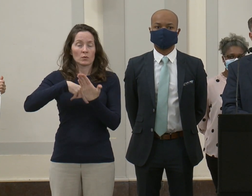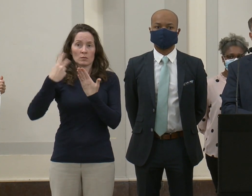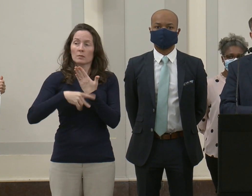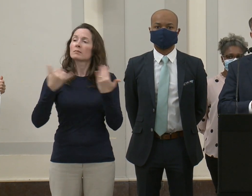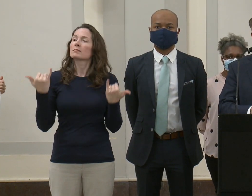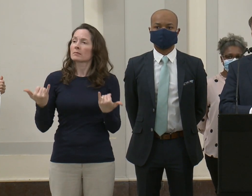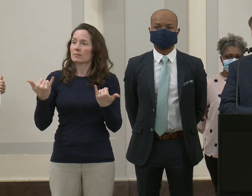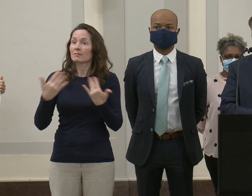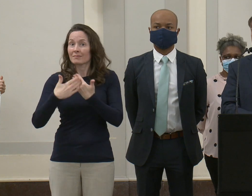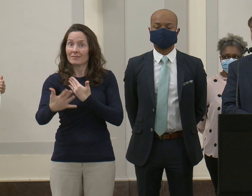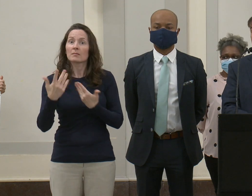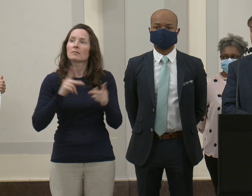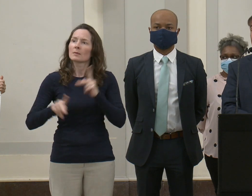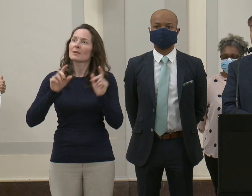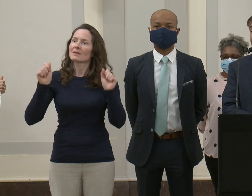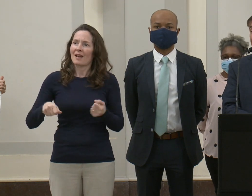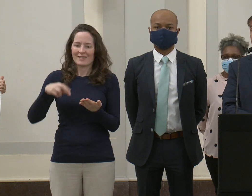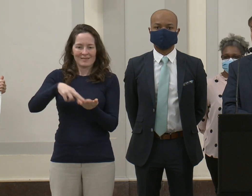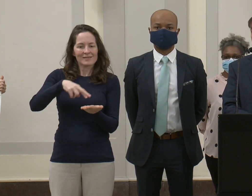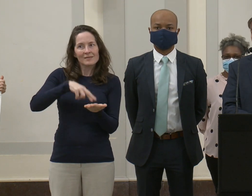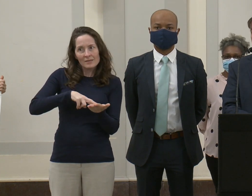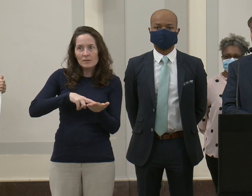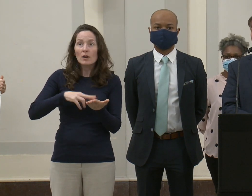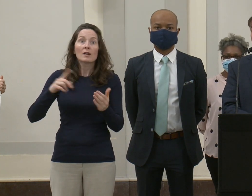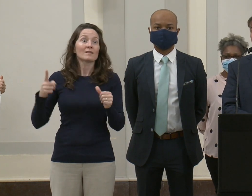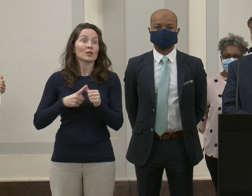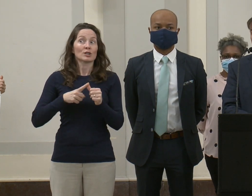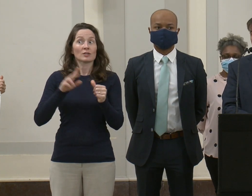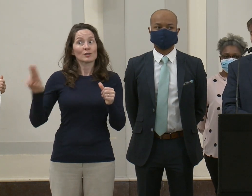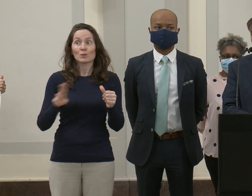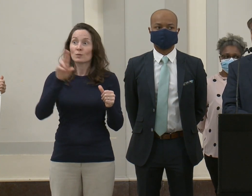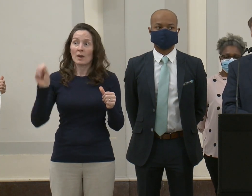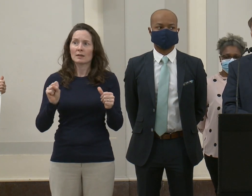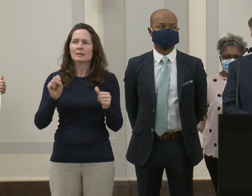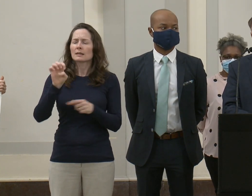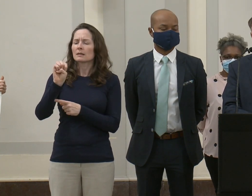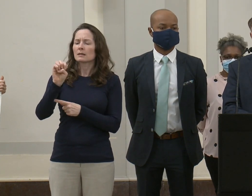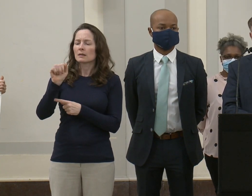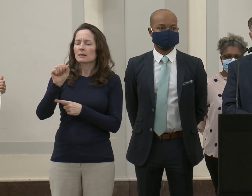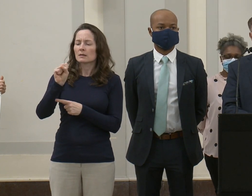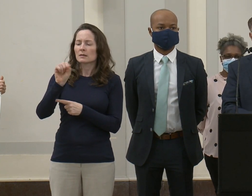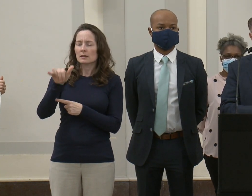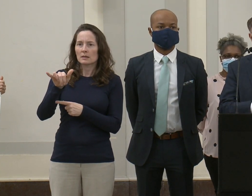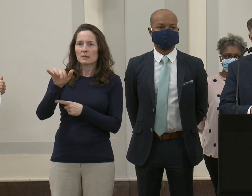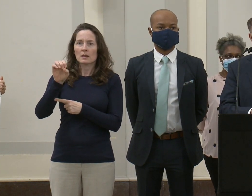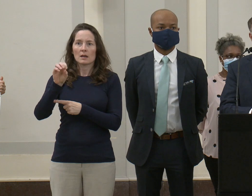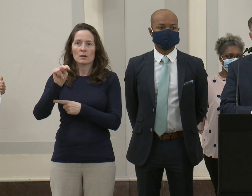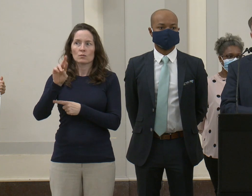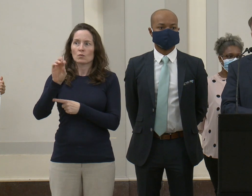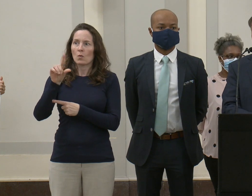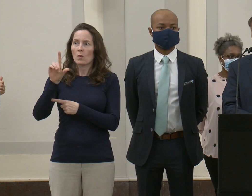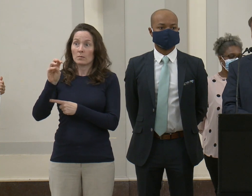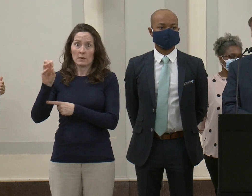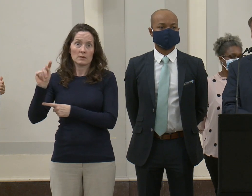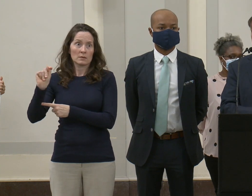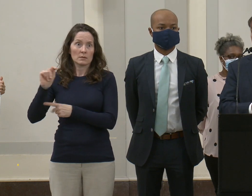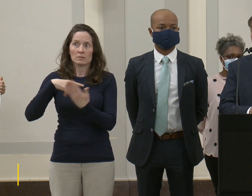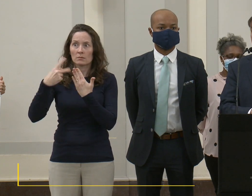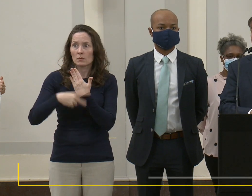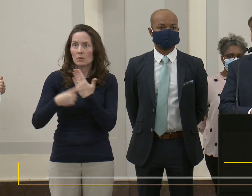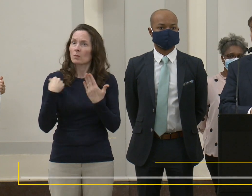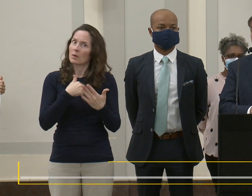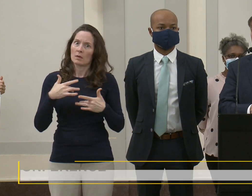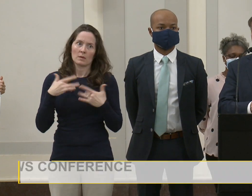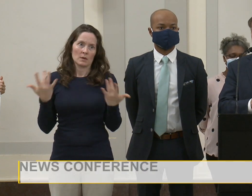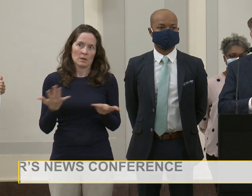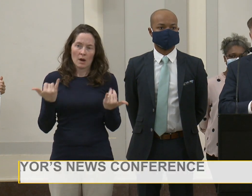healthcare through our first in the nation Easy Enrollment program. And we're thrilled that that's there now for people who, when you file